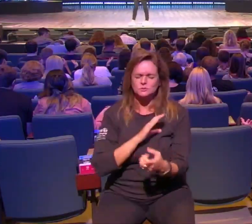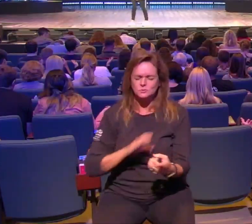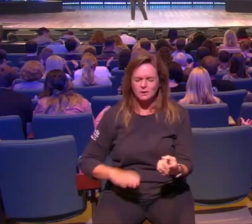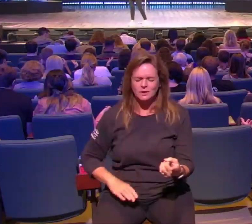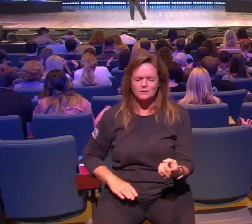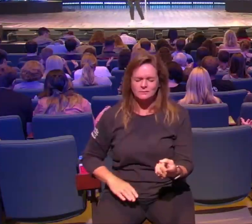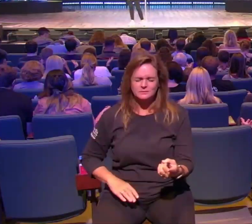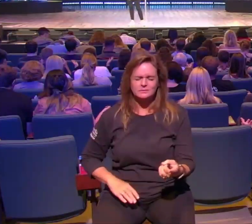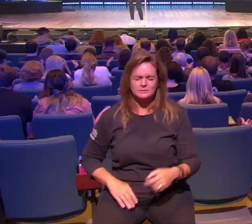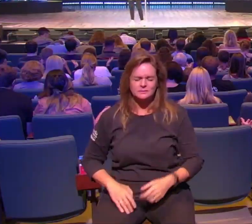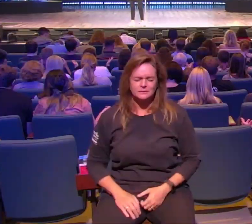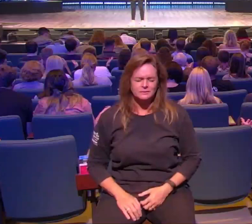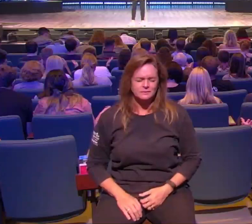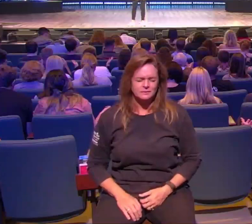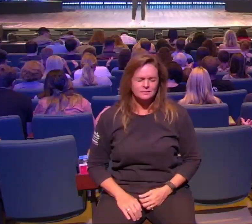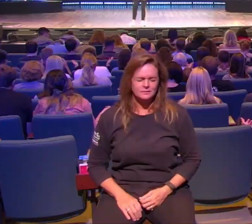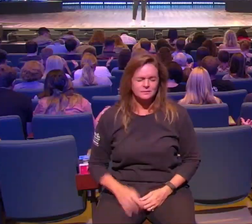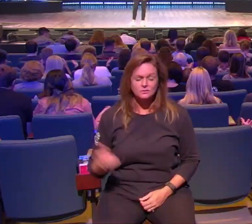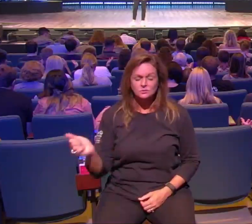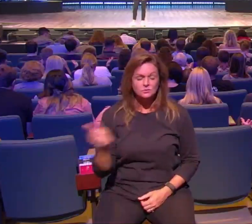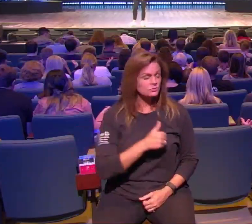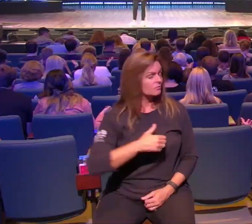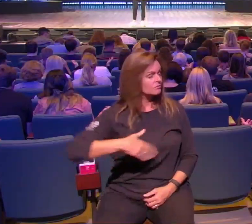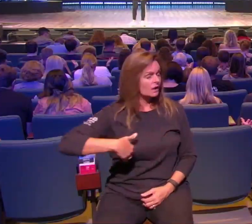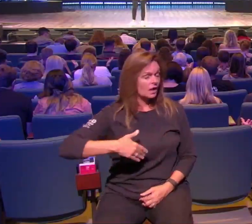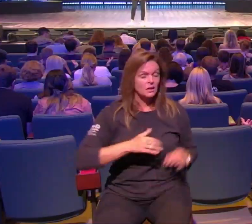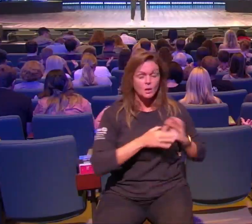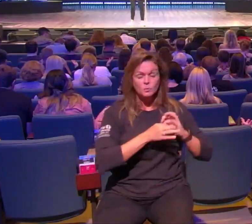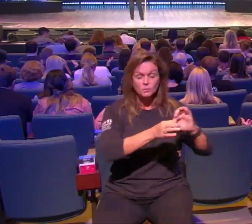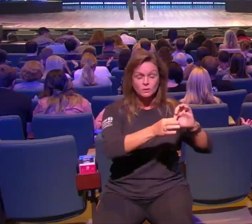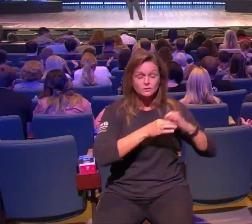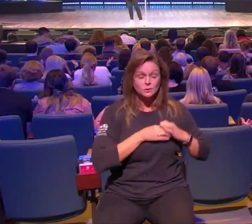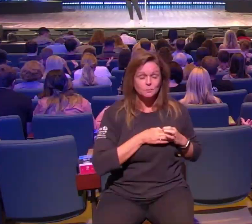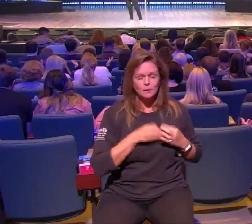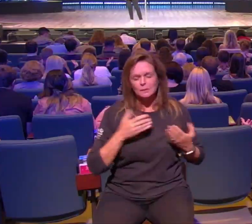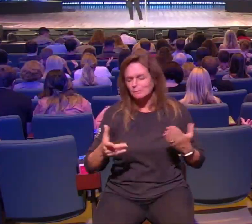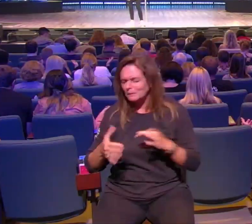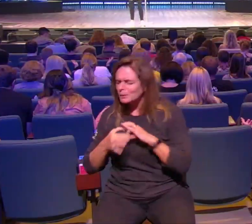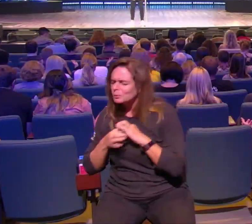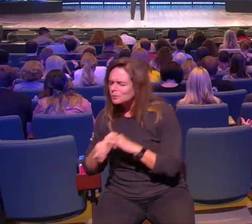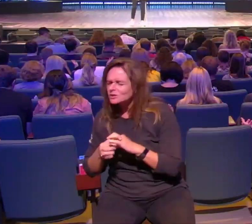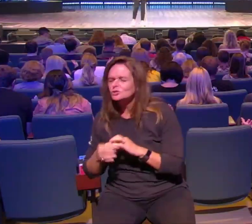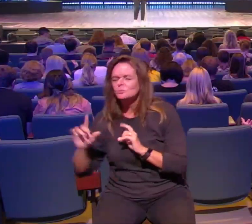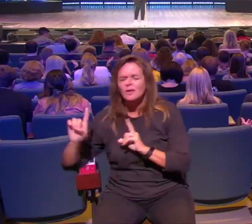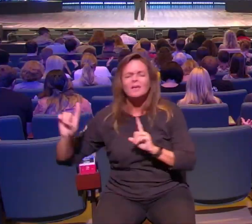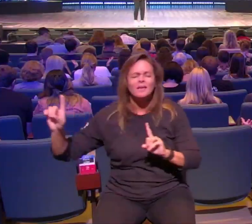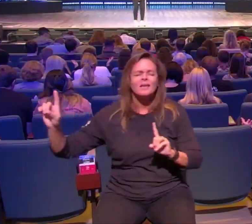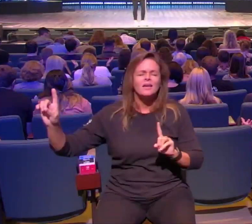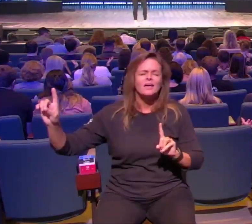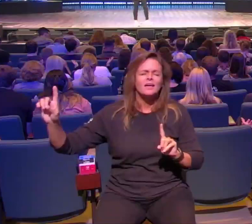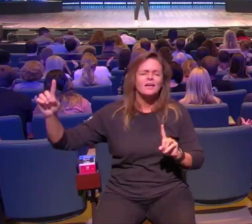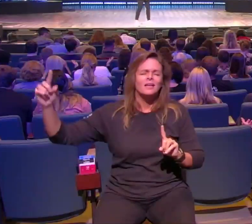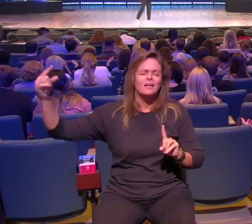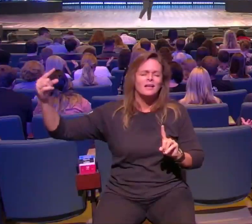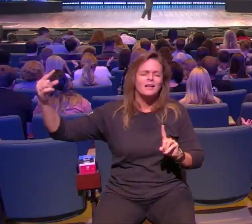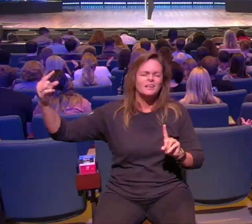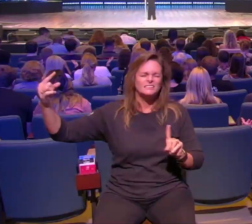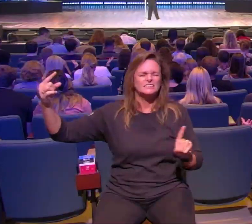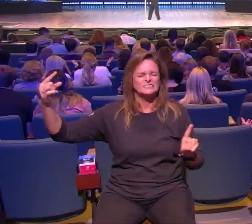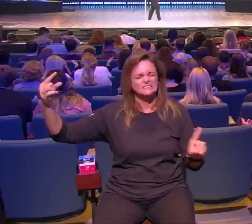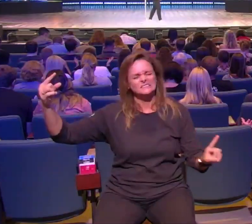maybe you're here today and you've never had a relationship with Jesus, or maybe you had a relationship at one time, but you know that it's not where it needs